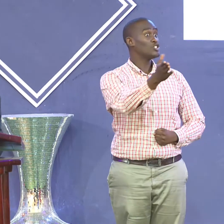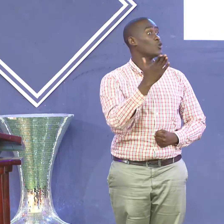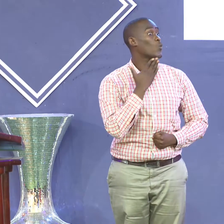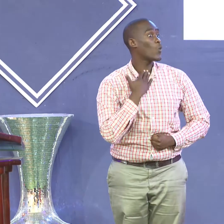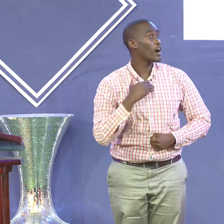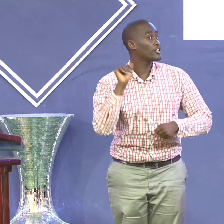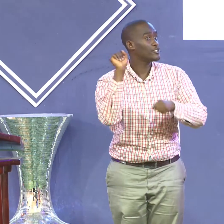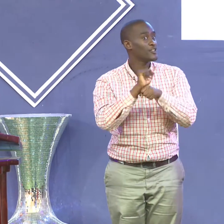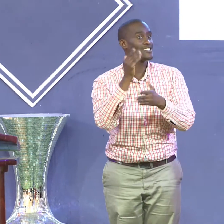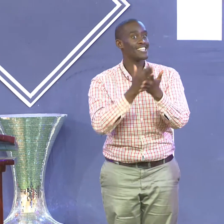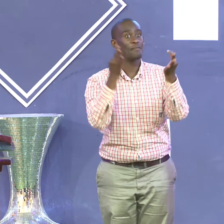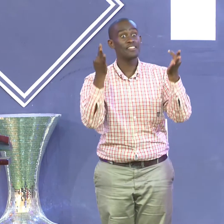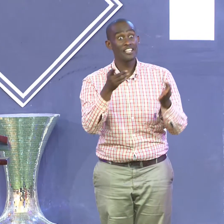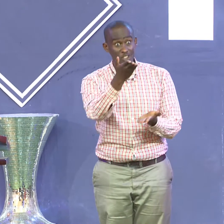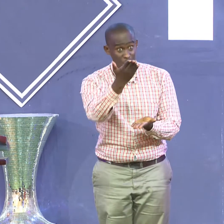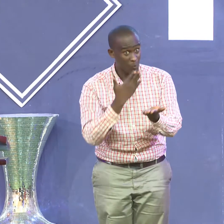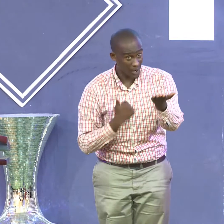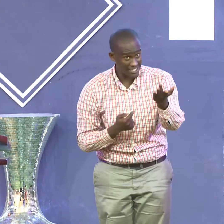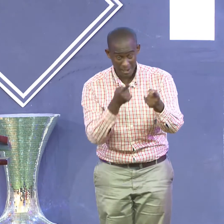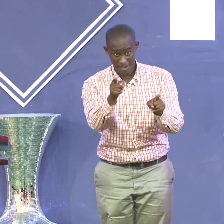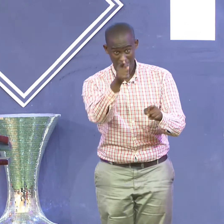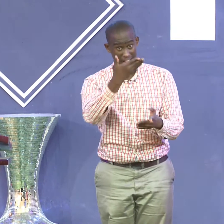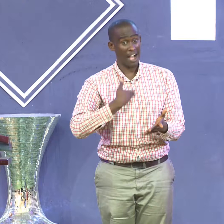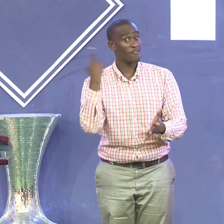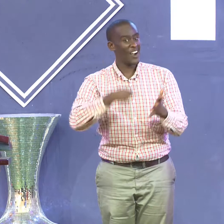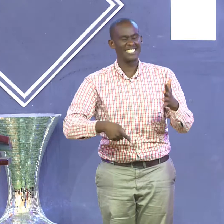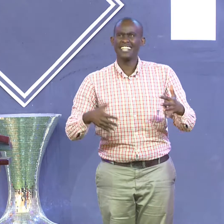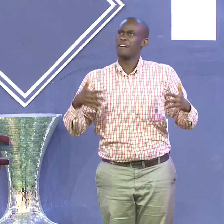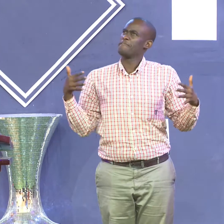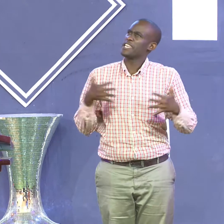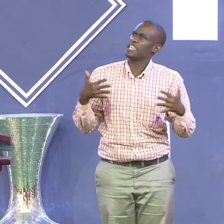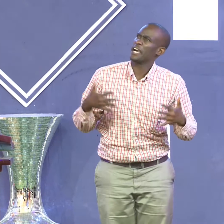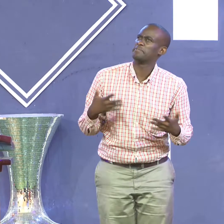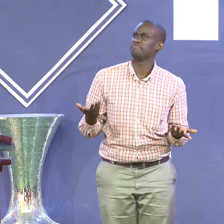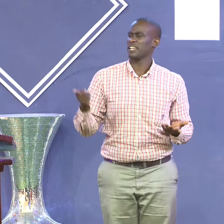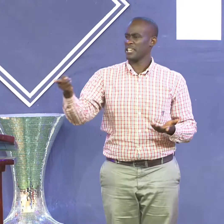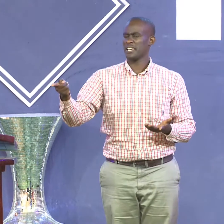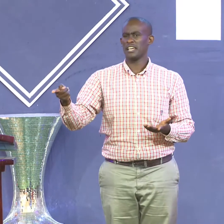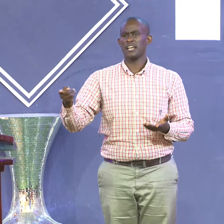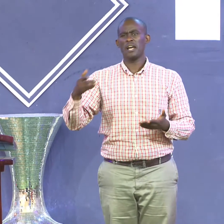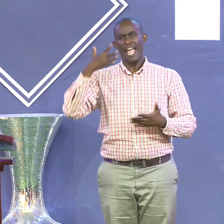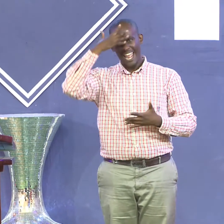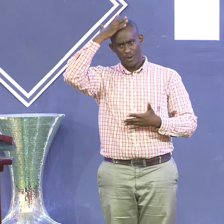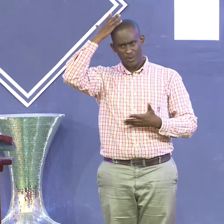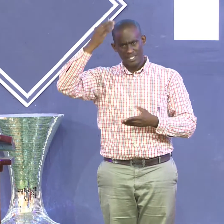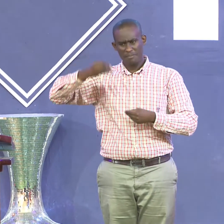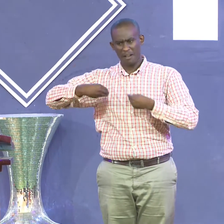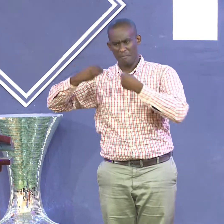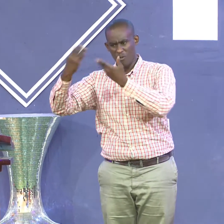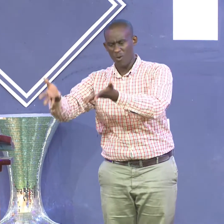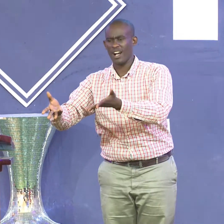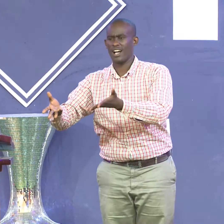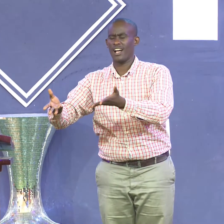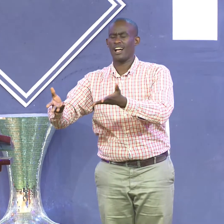boldness. Perhaps you want to do certain things, but you have fear. One day I was told to pastor